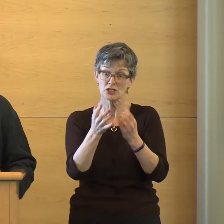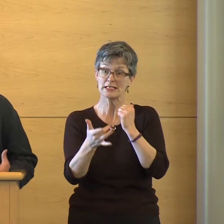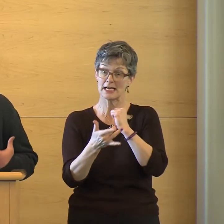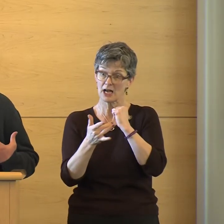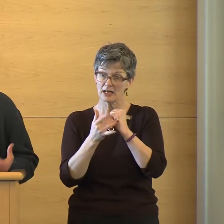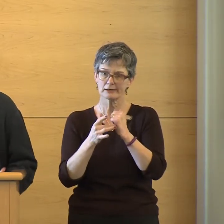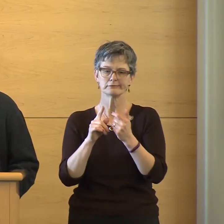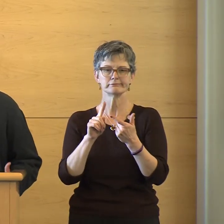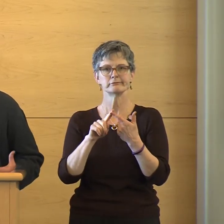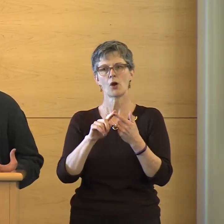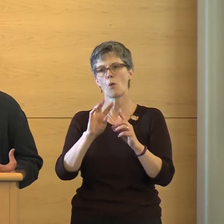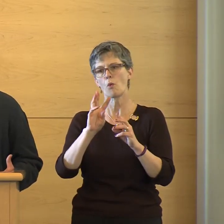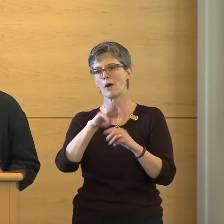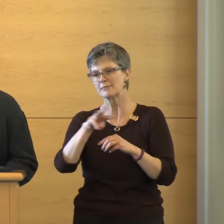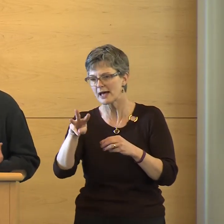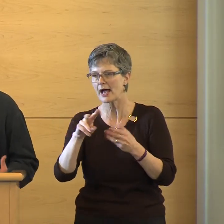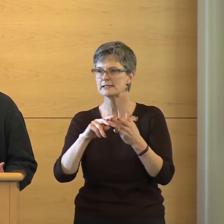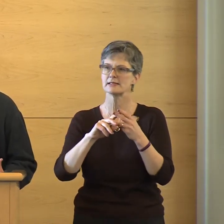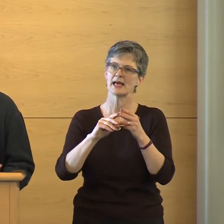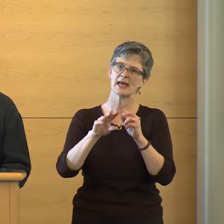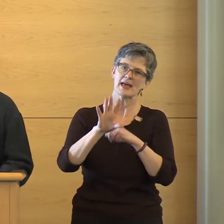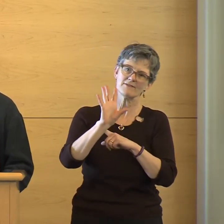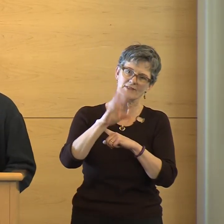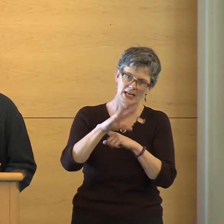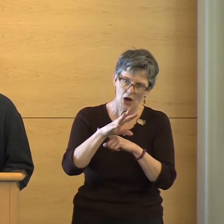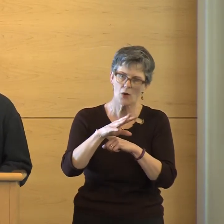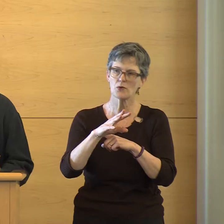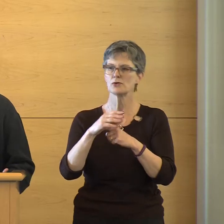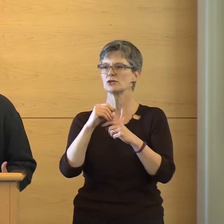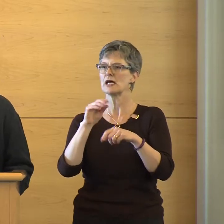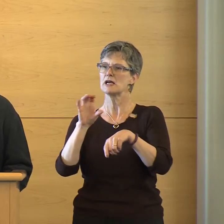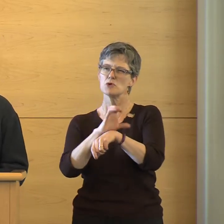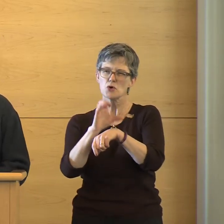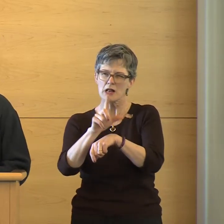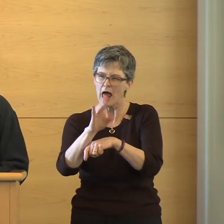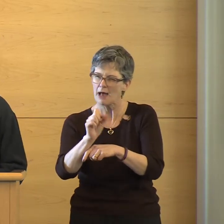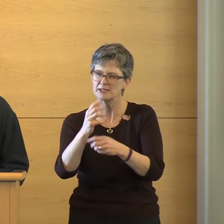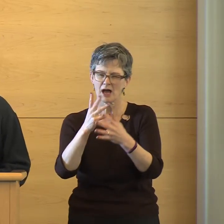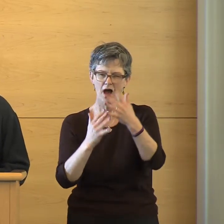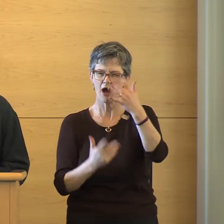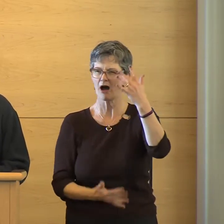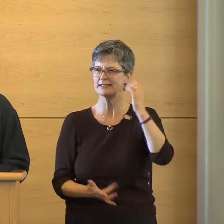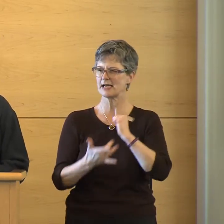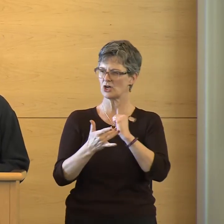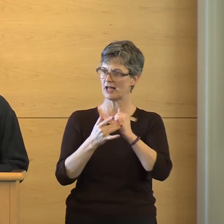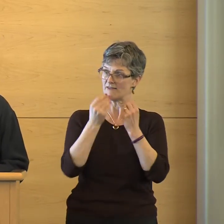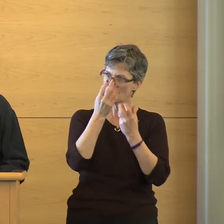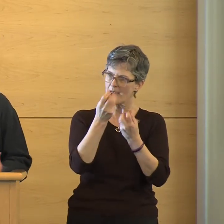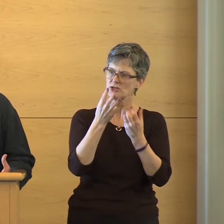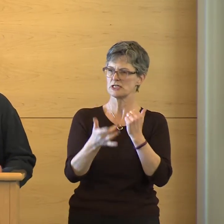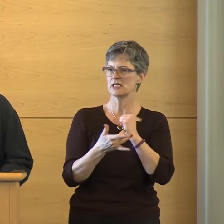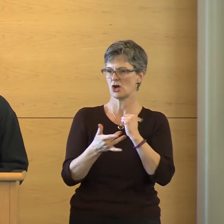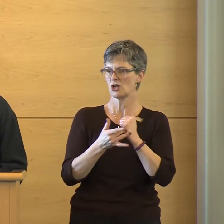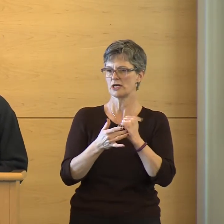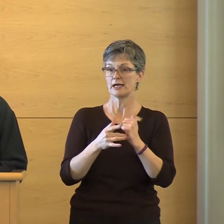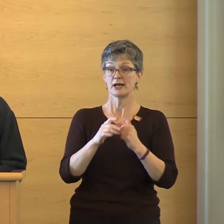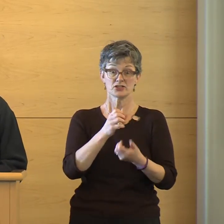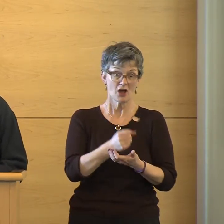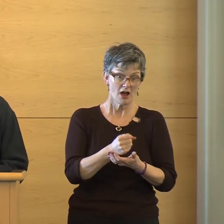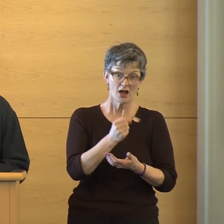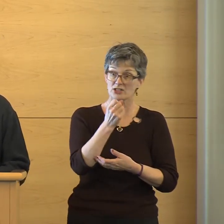that's kind of unusual, although it's happening more and more across college campuses all over the country, in